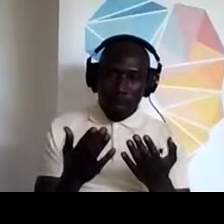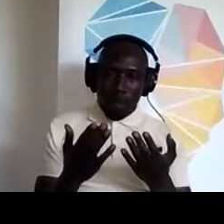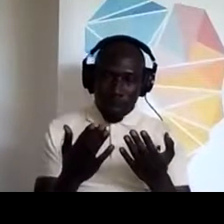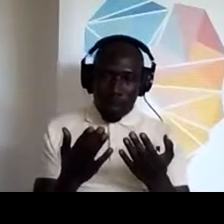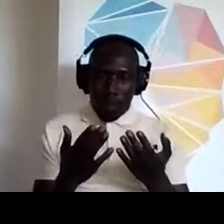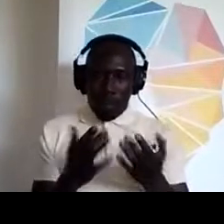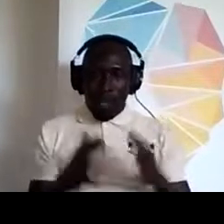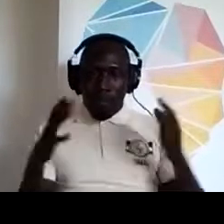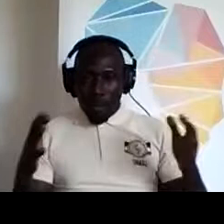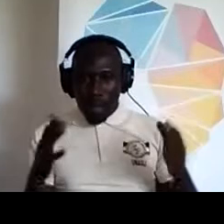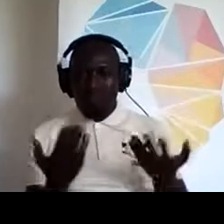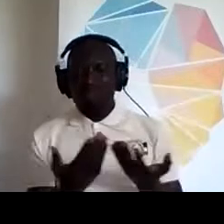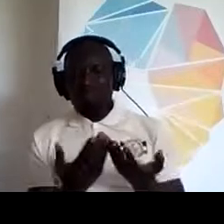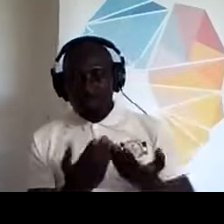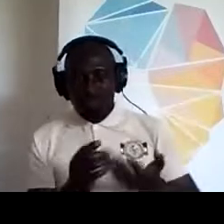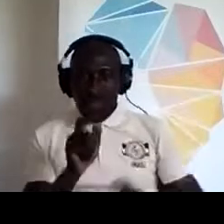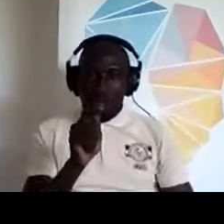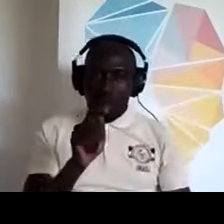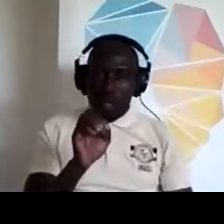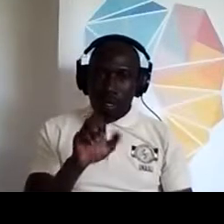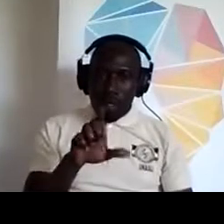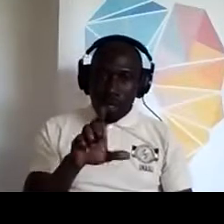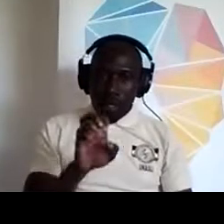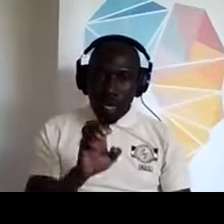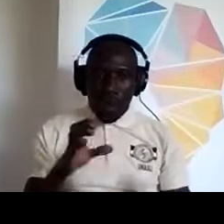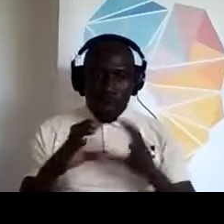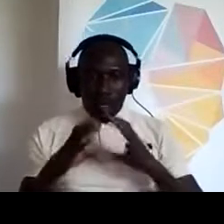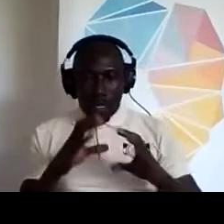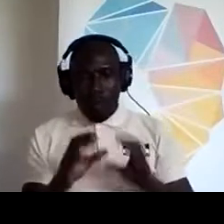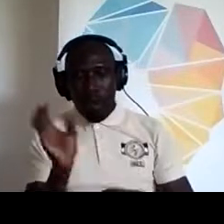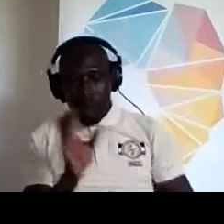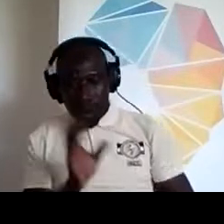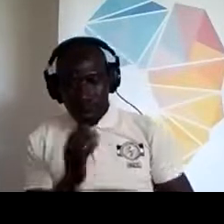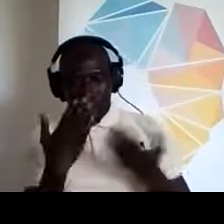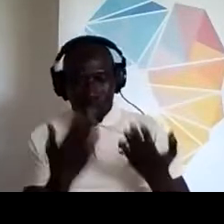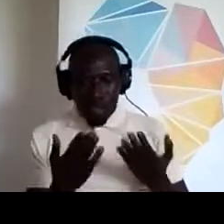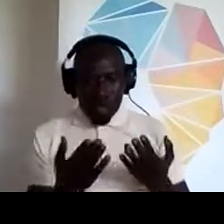telecommunication companies. So we find persons with disabilities who are, we